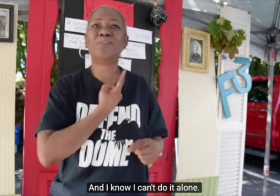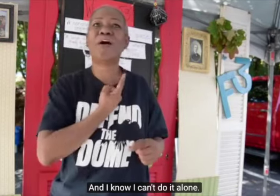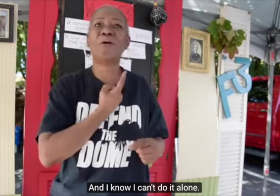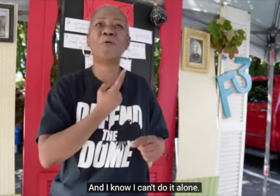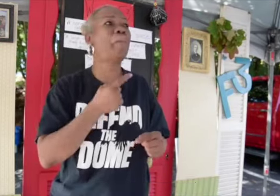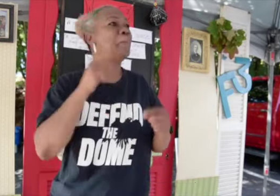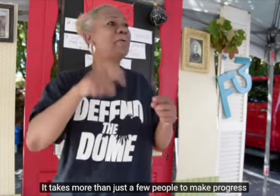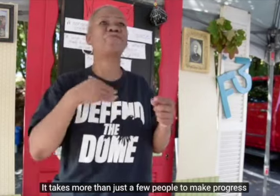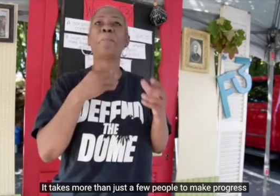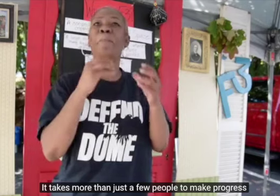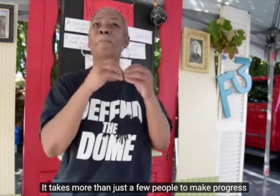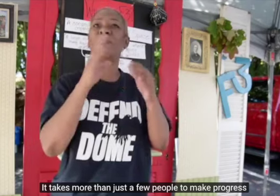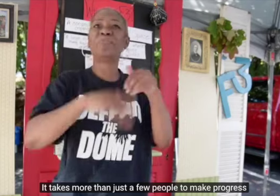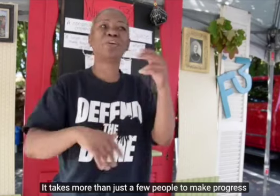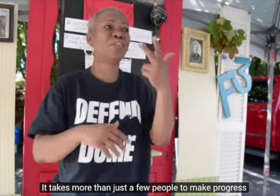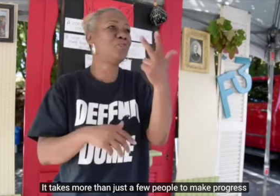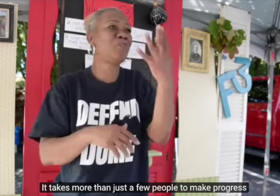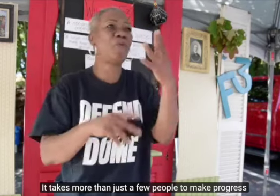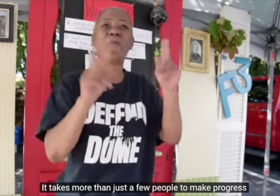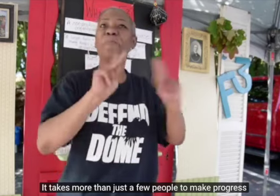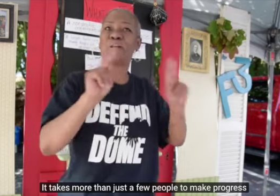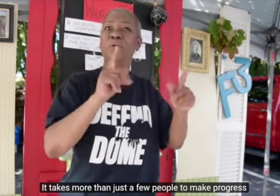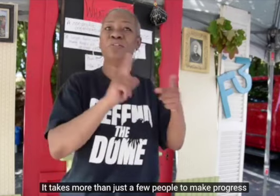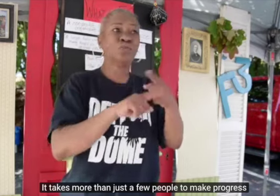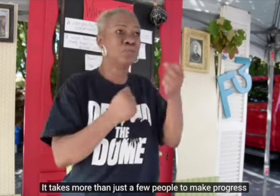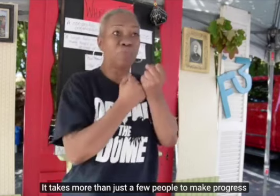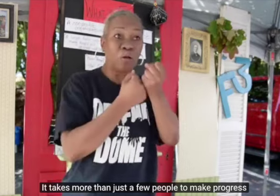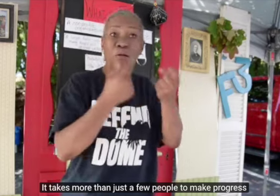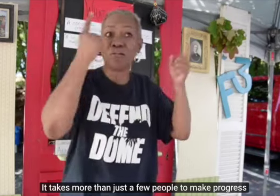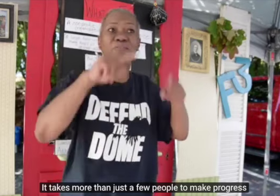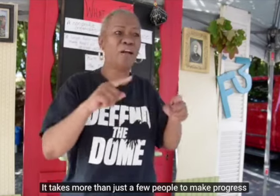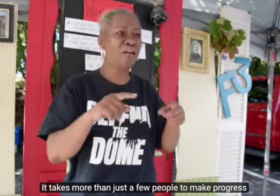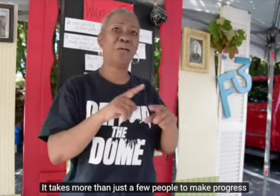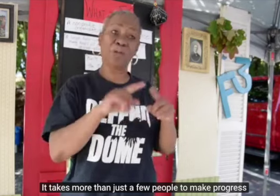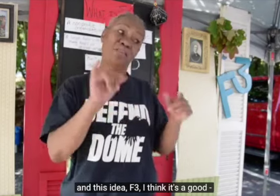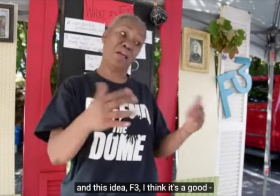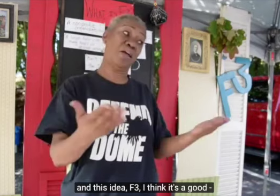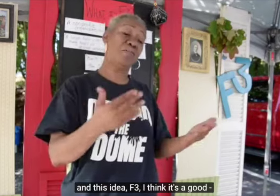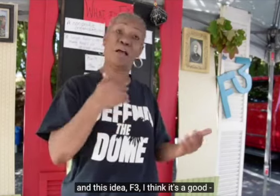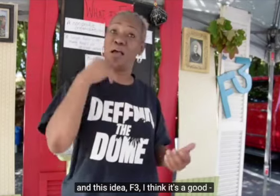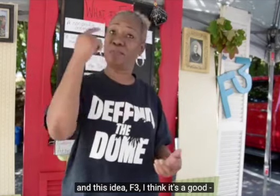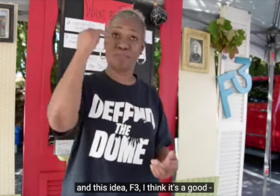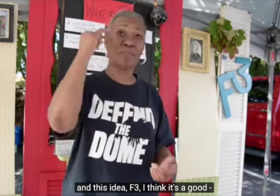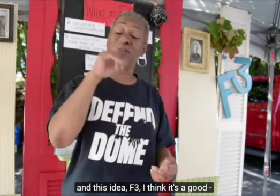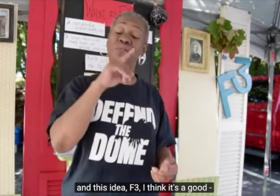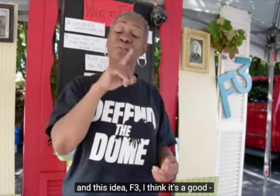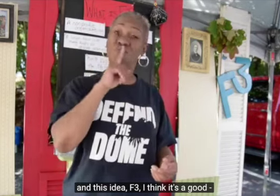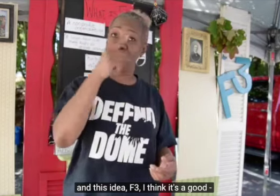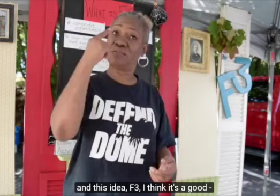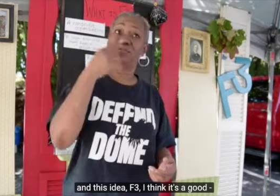I can't do it alone. It takes more than just a few people to make progress. I think this idea,